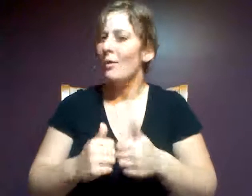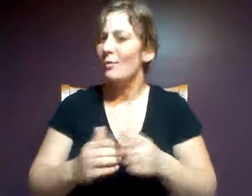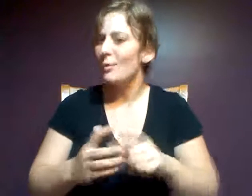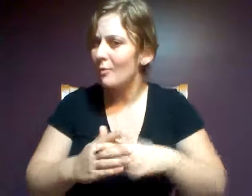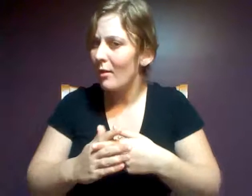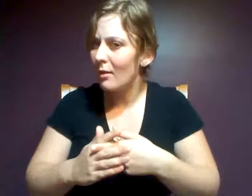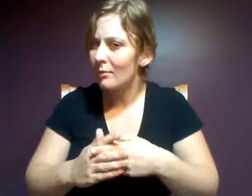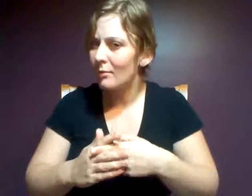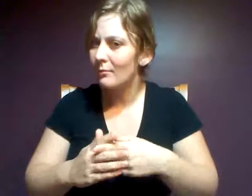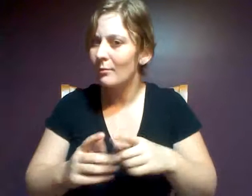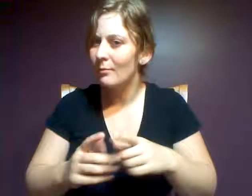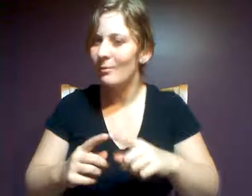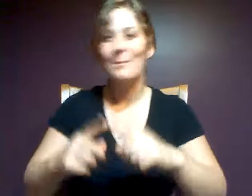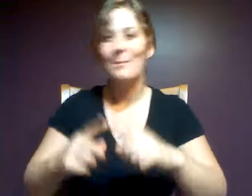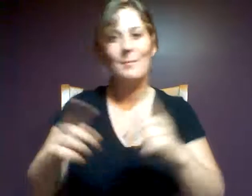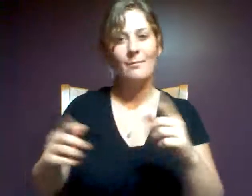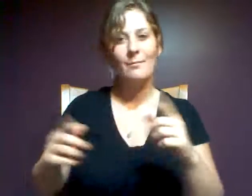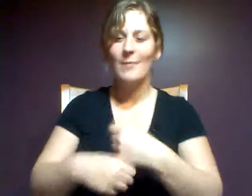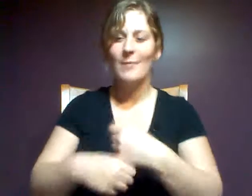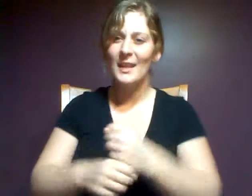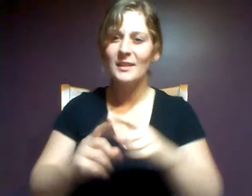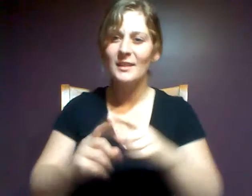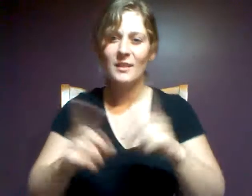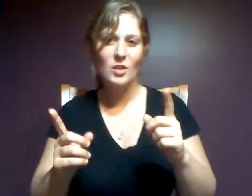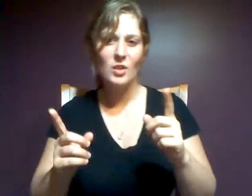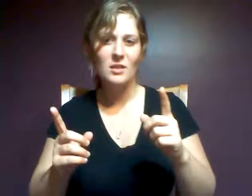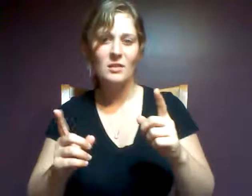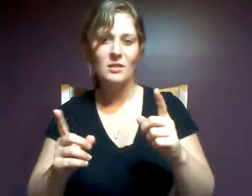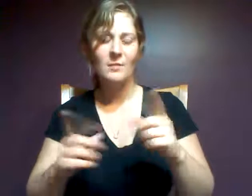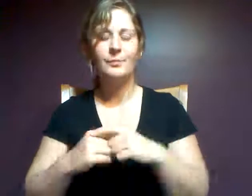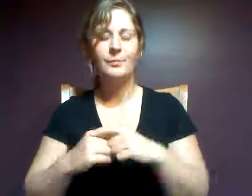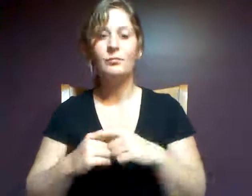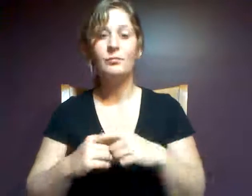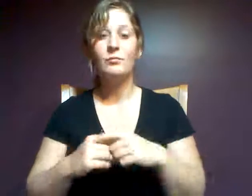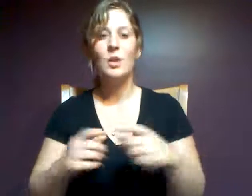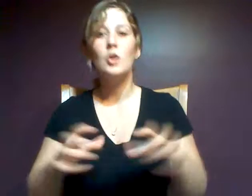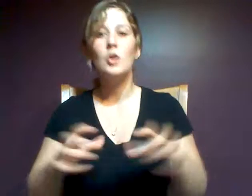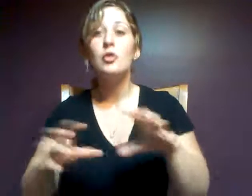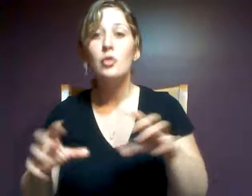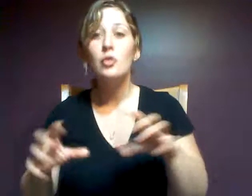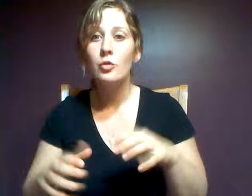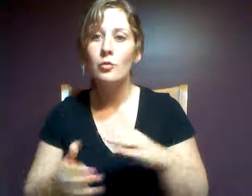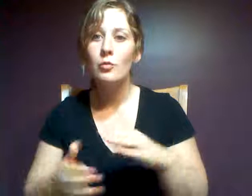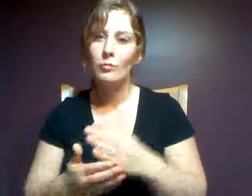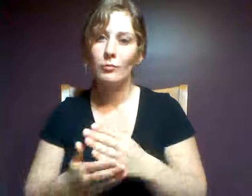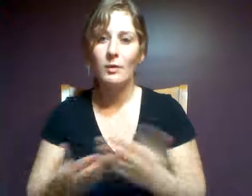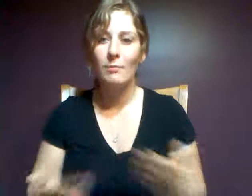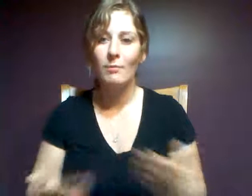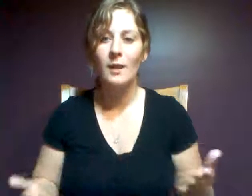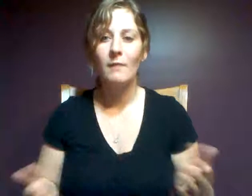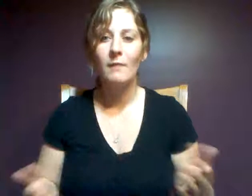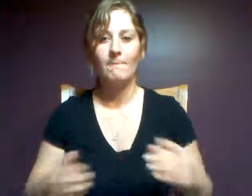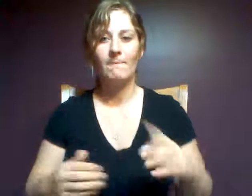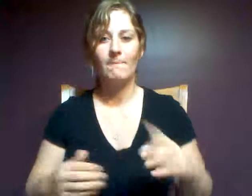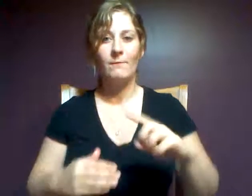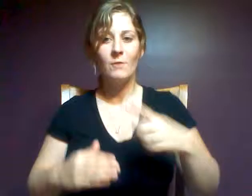you have to do something. And we've learned there are 3 key ways. The first is we have to educate for body confidence.